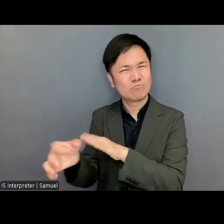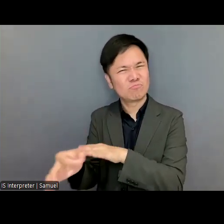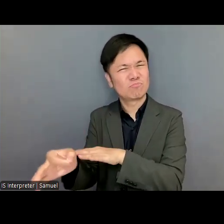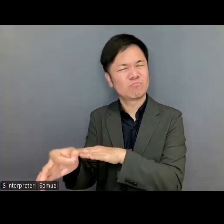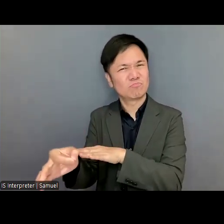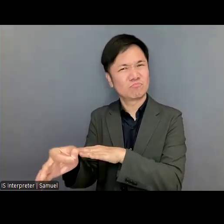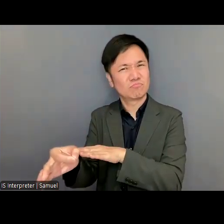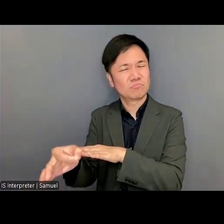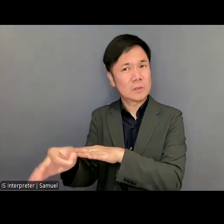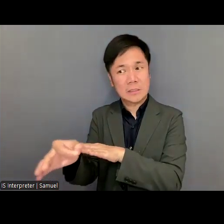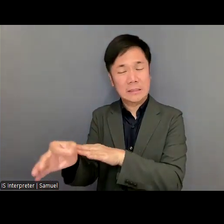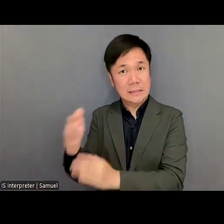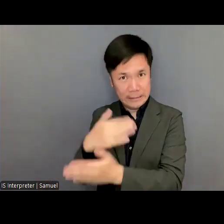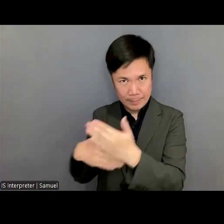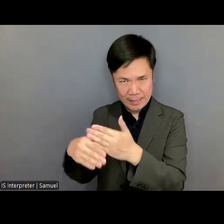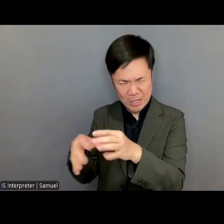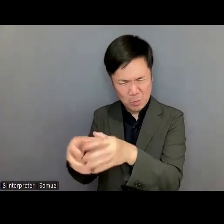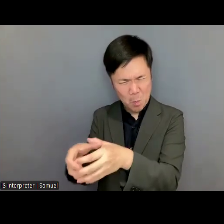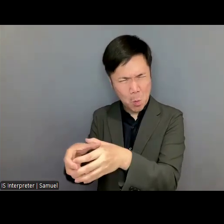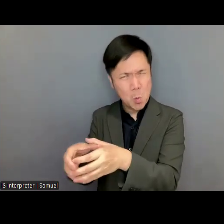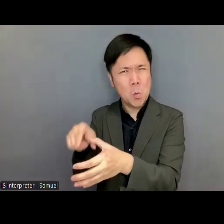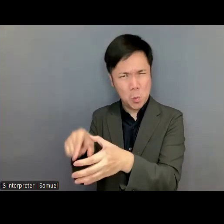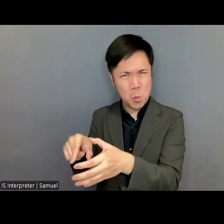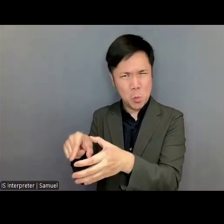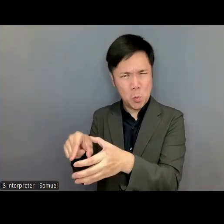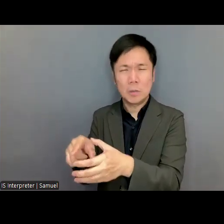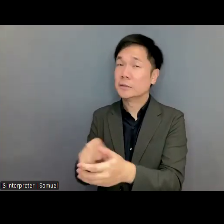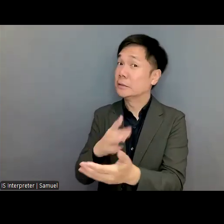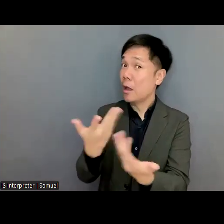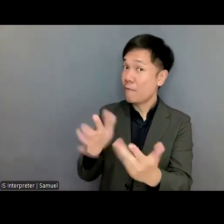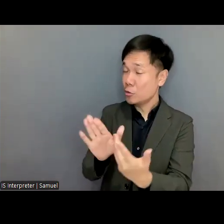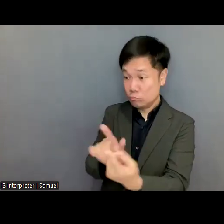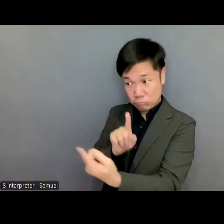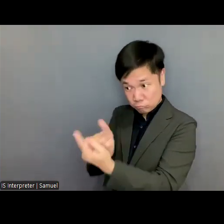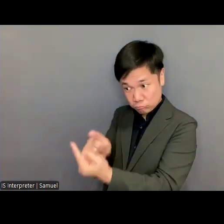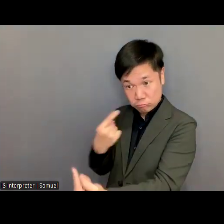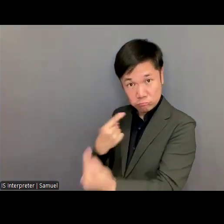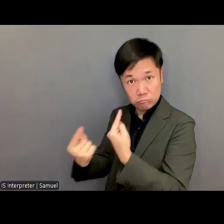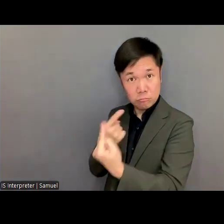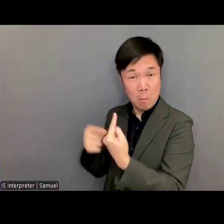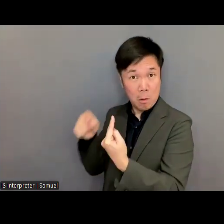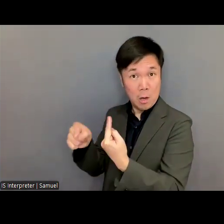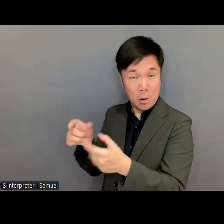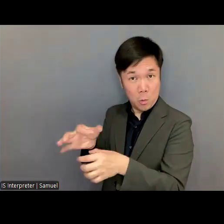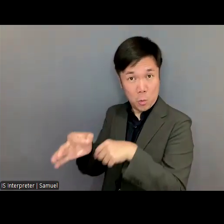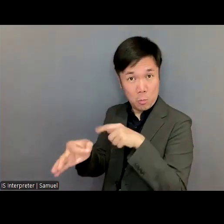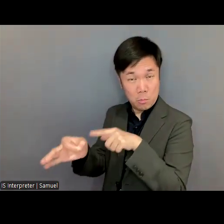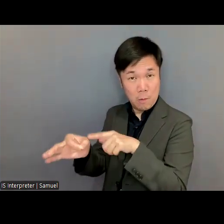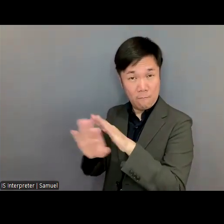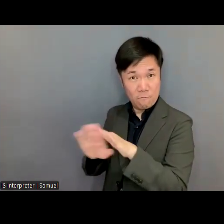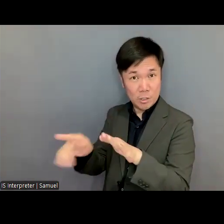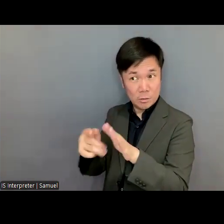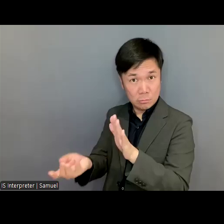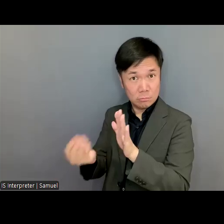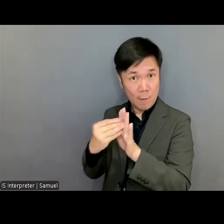of people with disabilities, and if they have consulted with this group in the